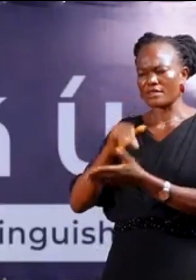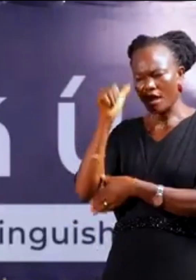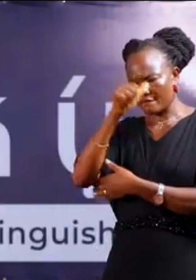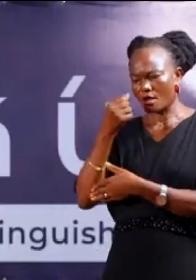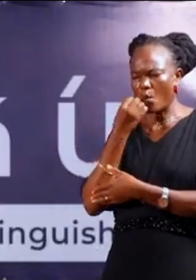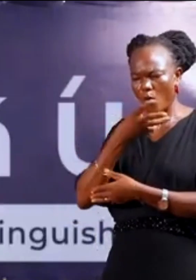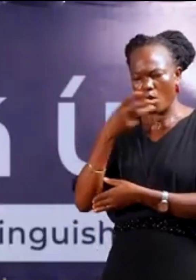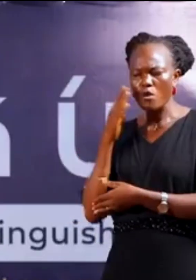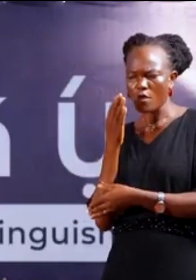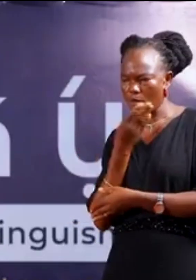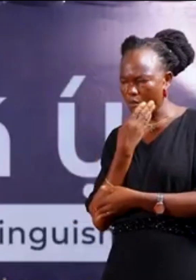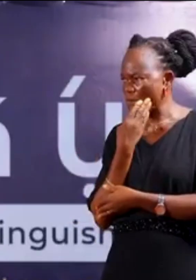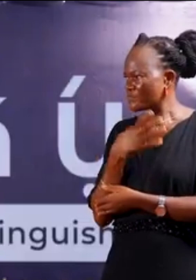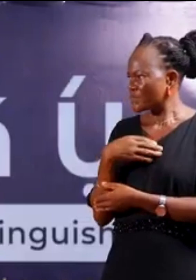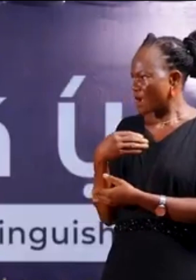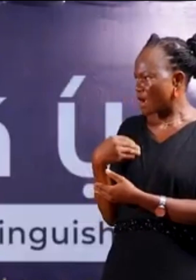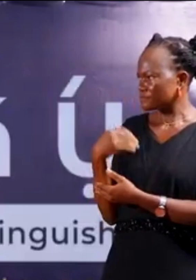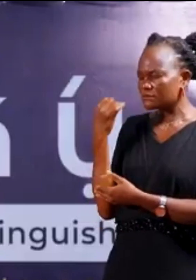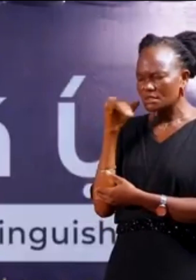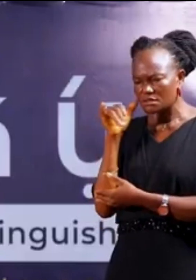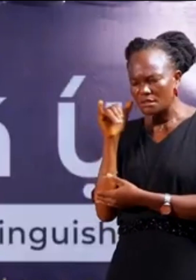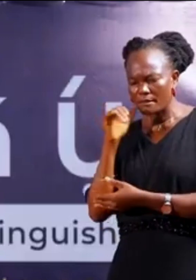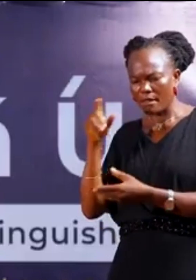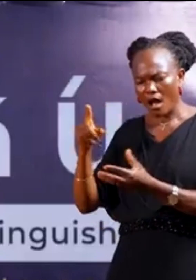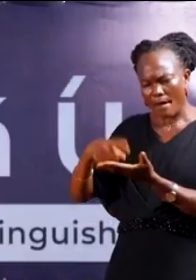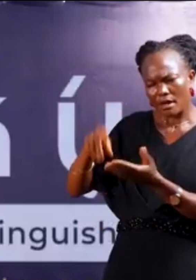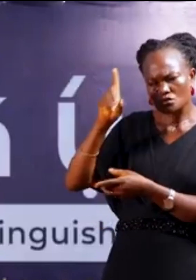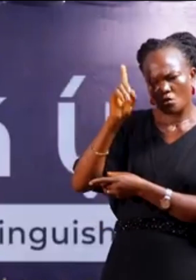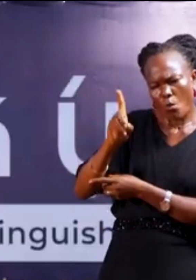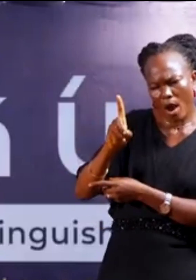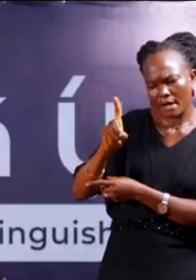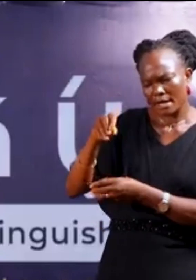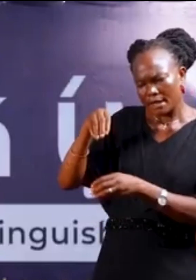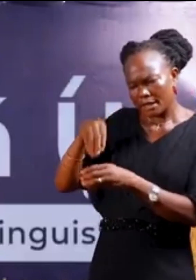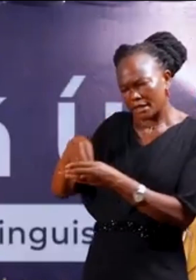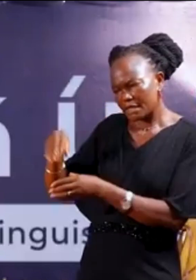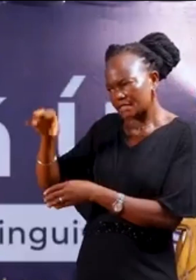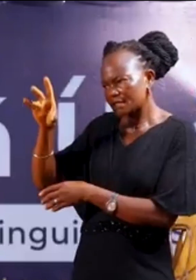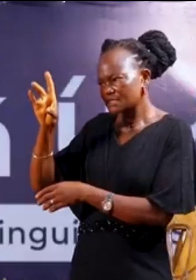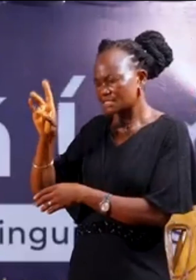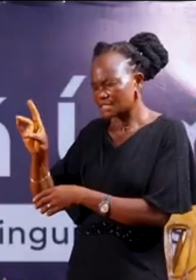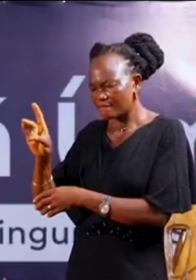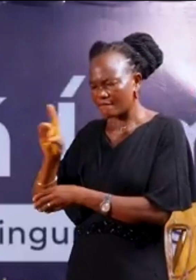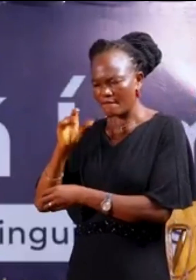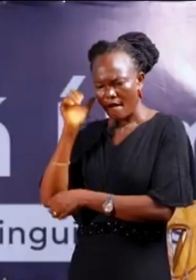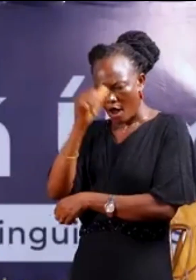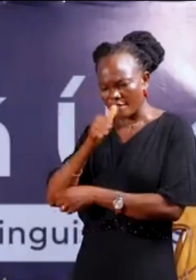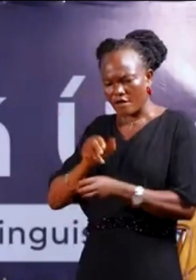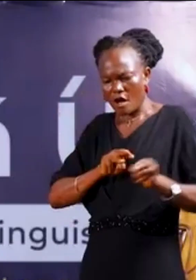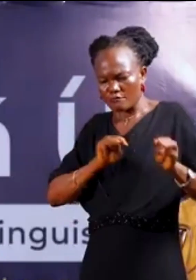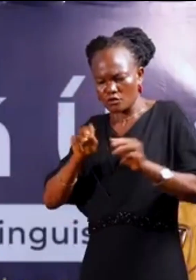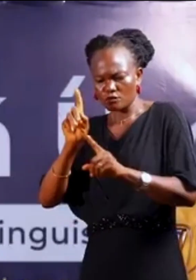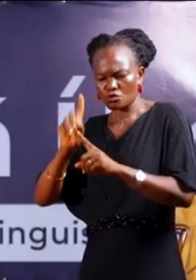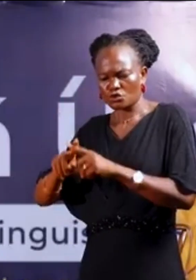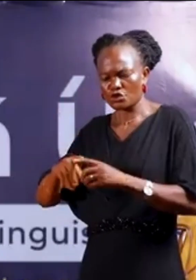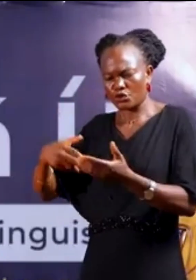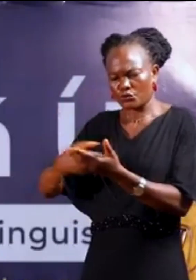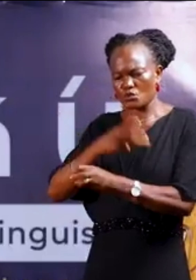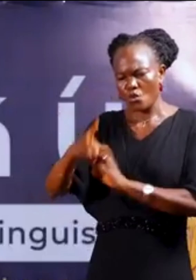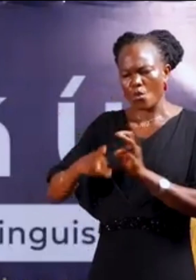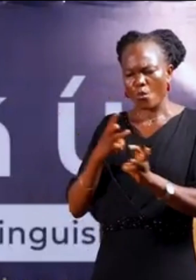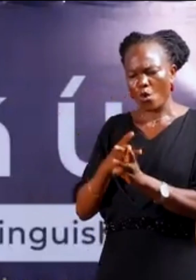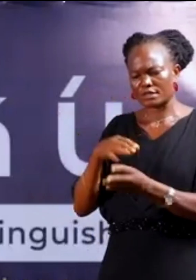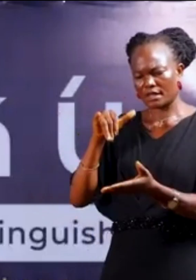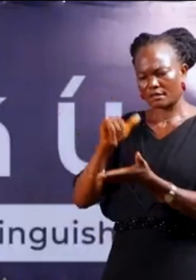David Eltis and Richardson estimate that about 1 in 7 Africans shipped to the New World during the era of the